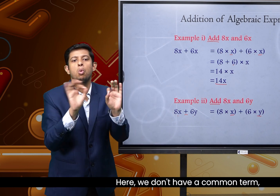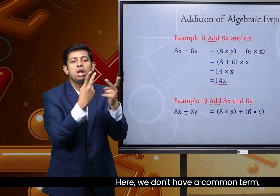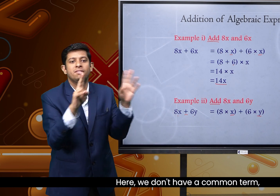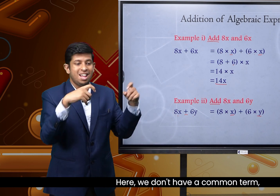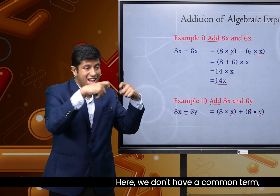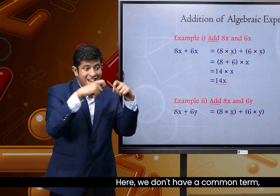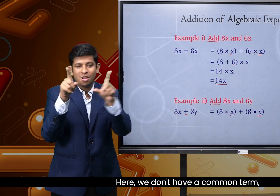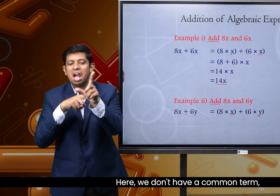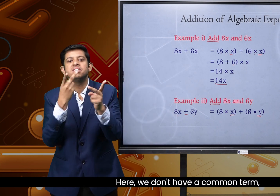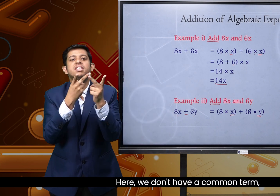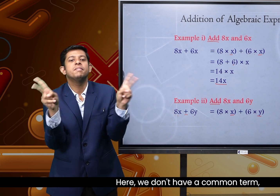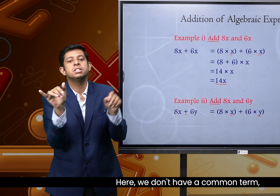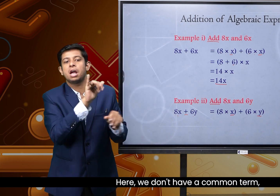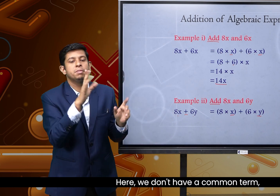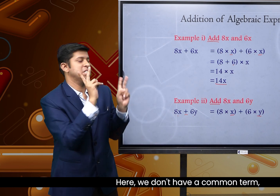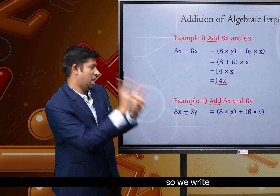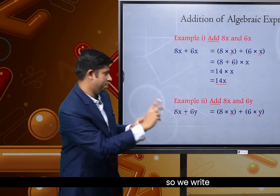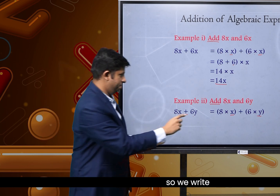here we don't have a common term, so we write